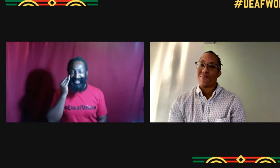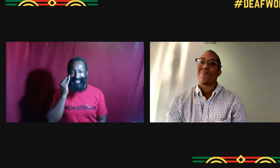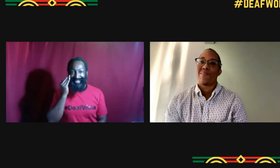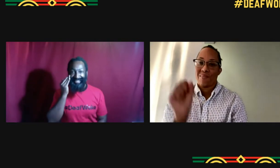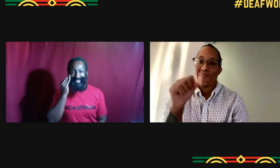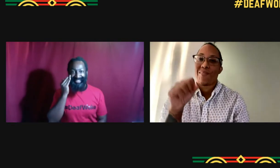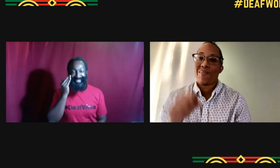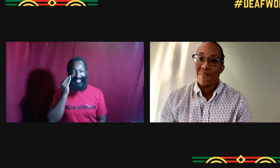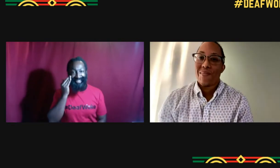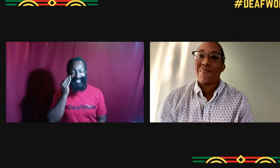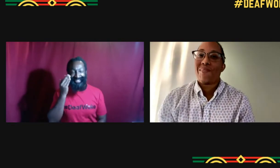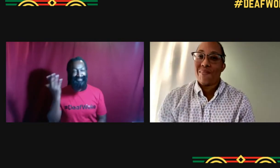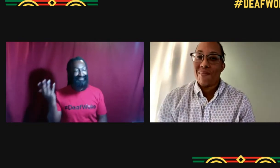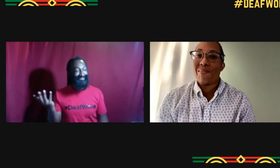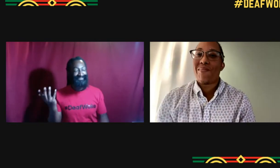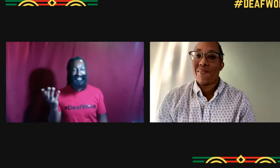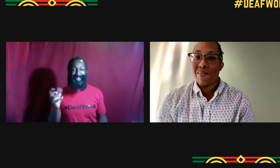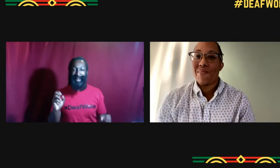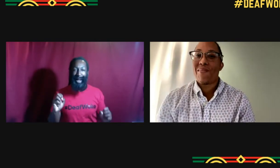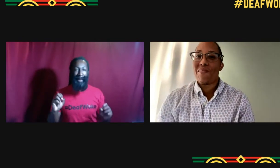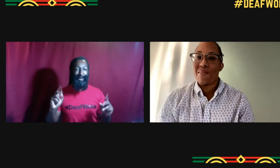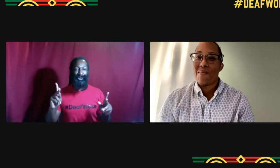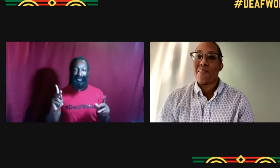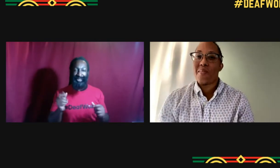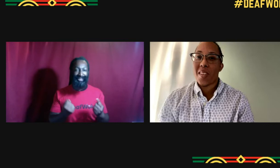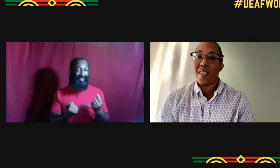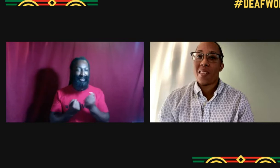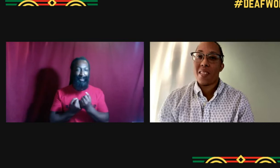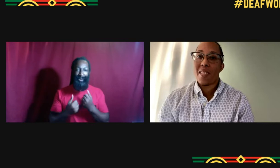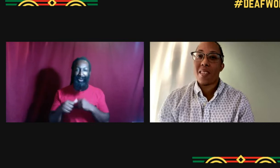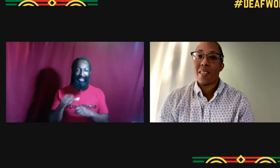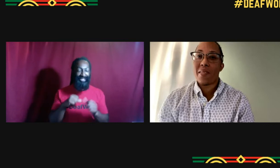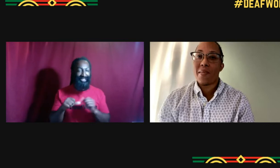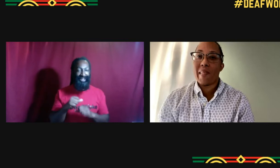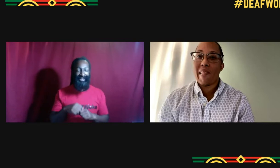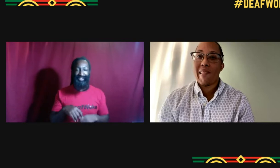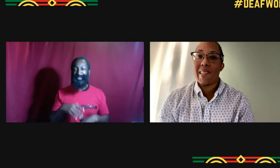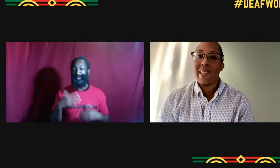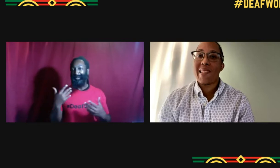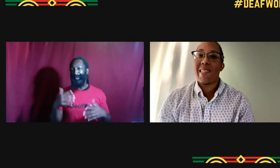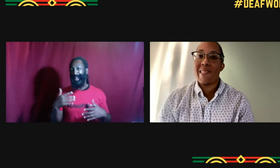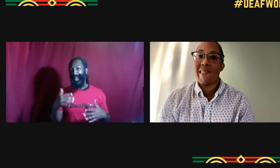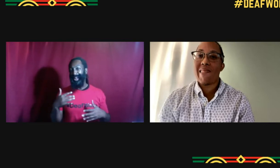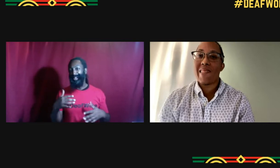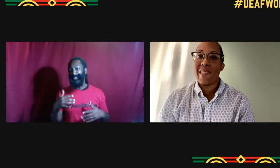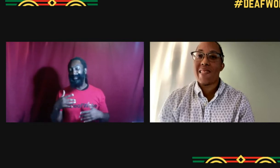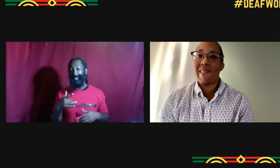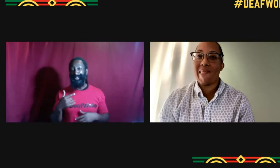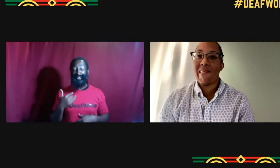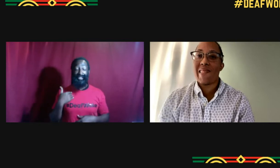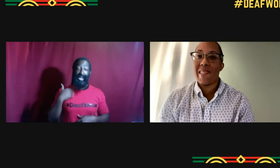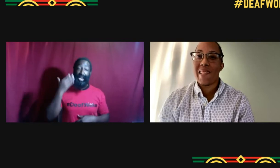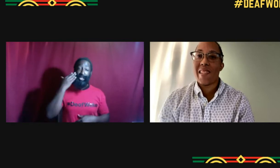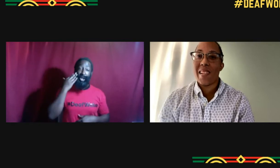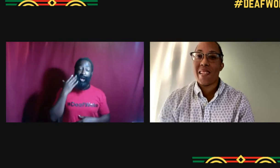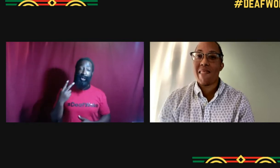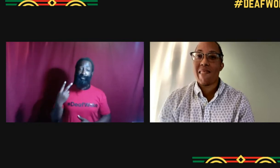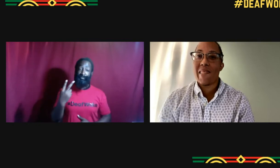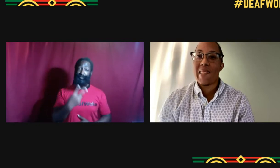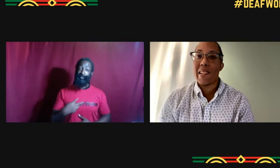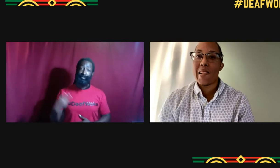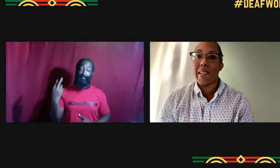support myself too. Yes. Yes. And it's the opportunity of supporting one